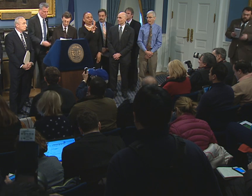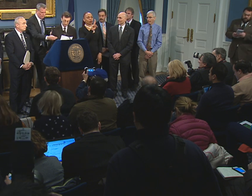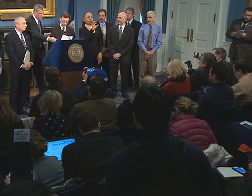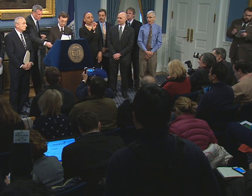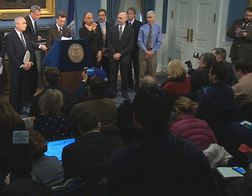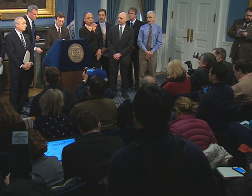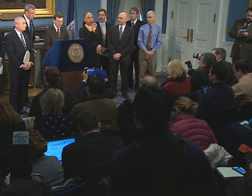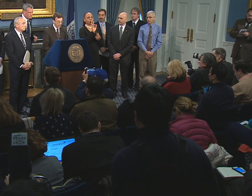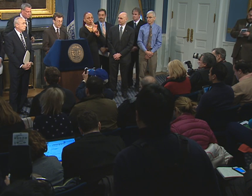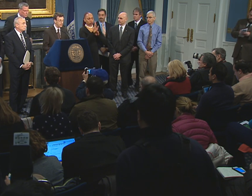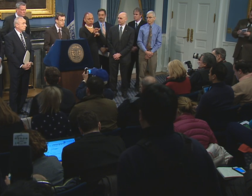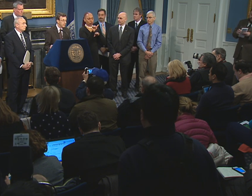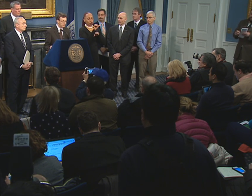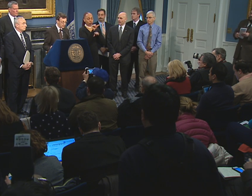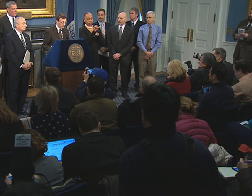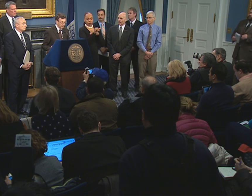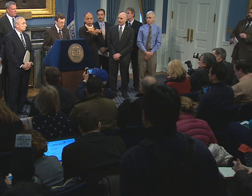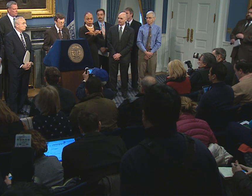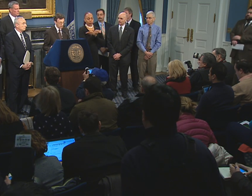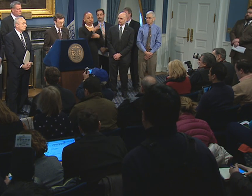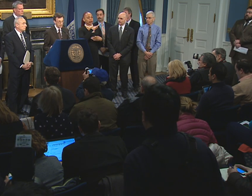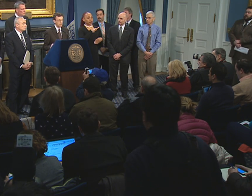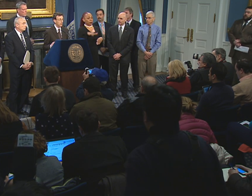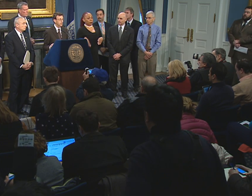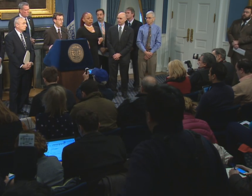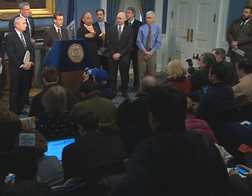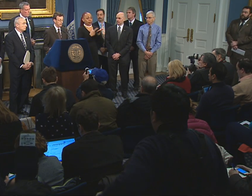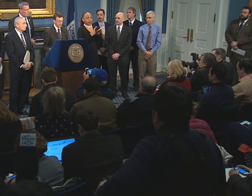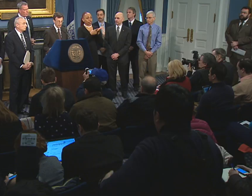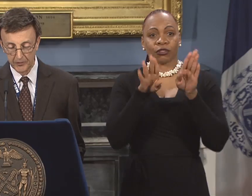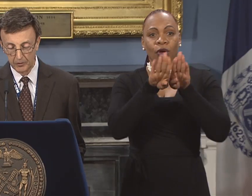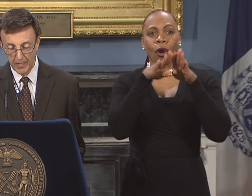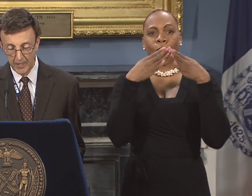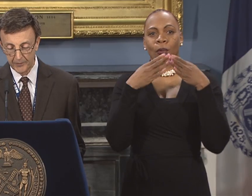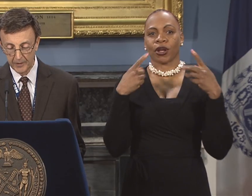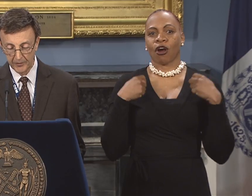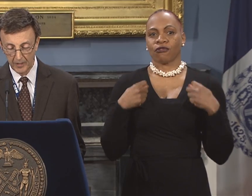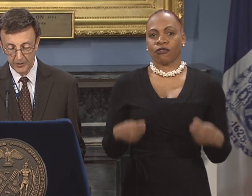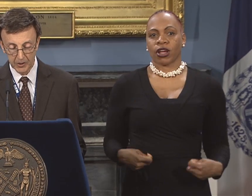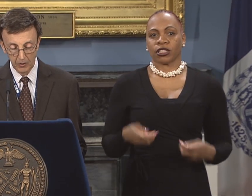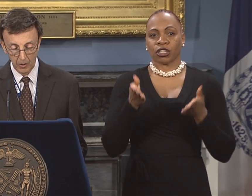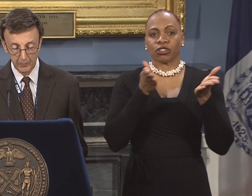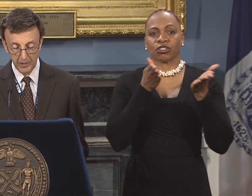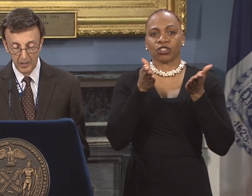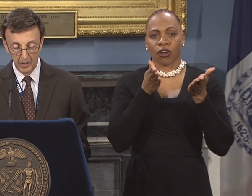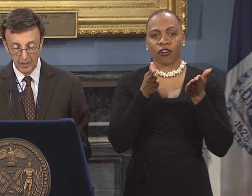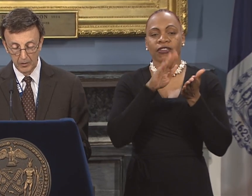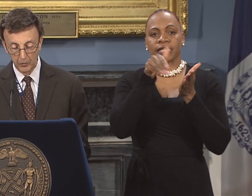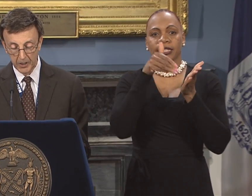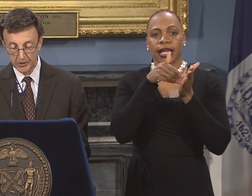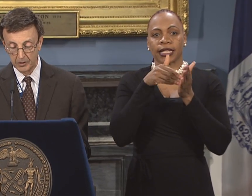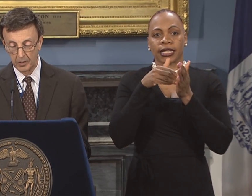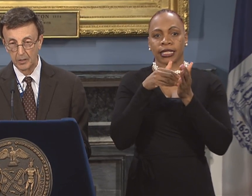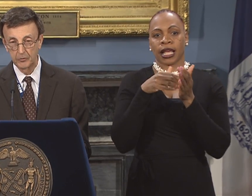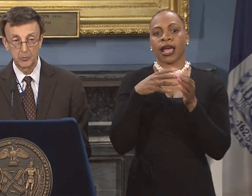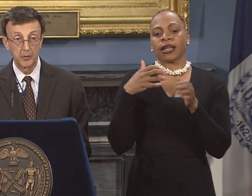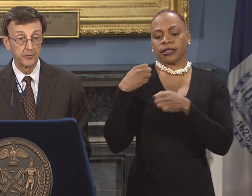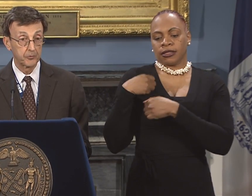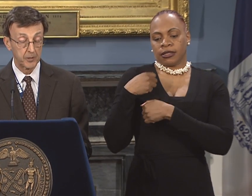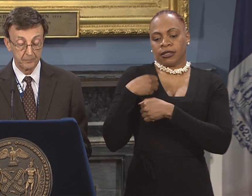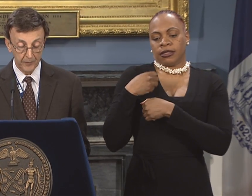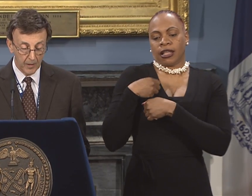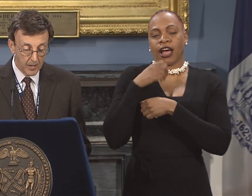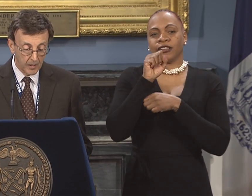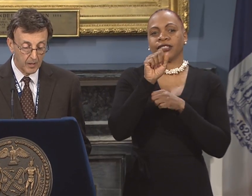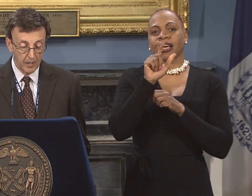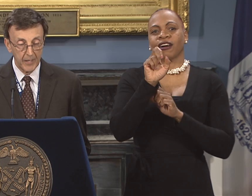point. As the mayor mentioned, we've opened up a resident service center at the Salvation Army location on 125th